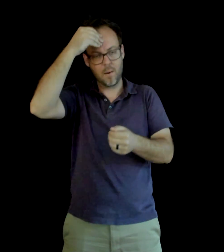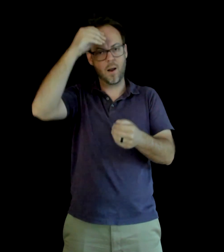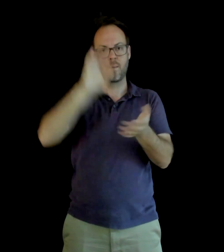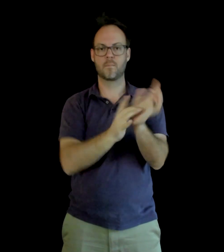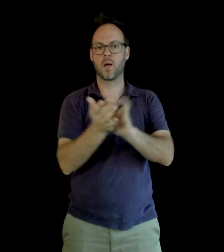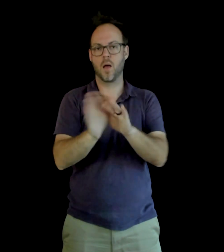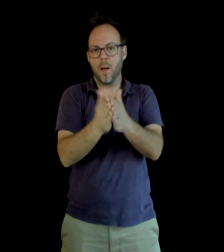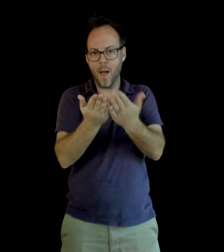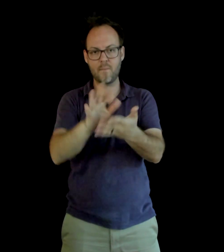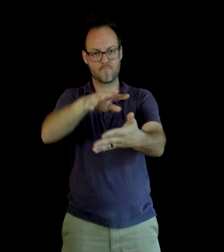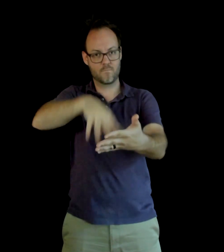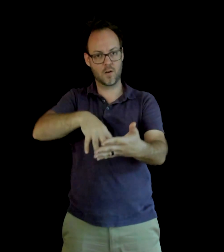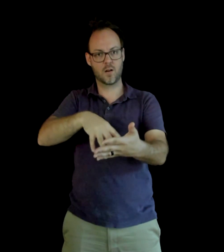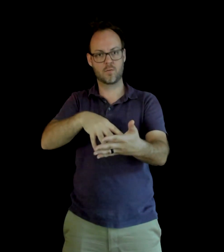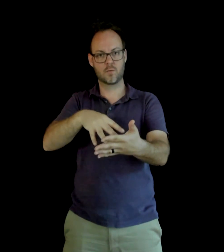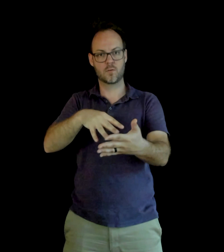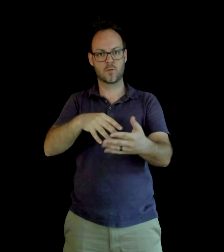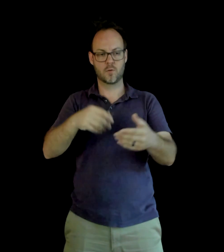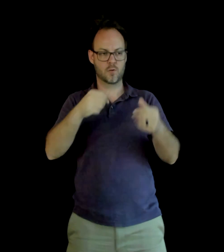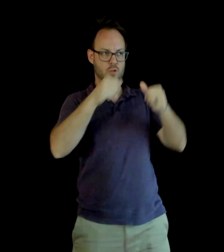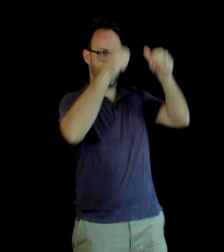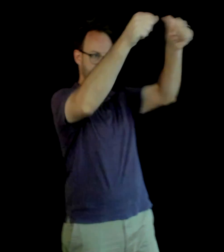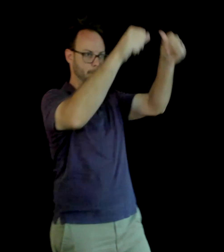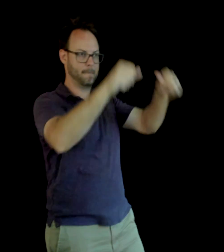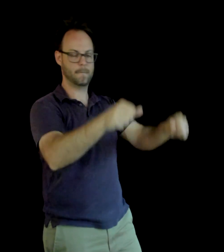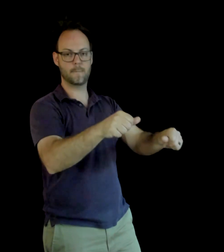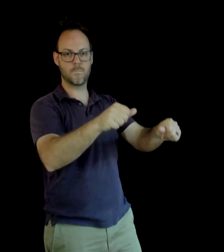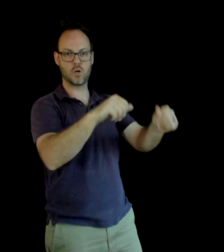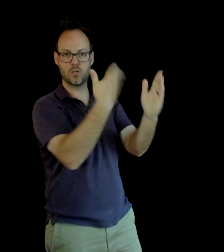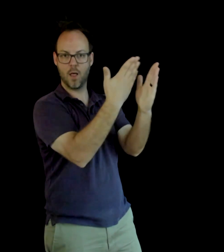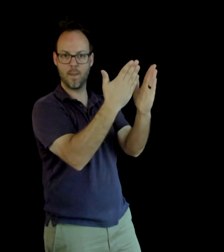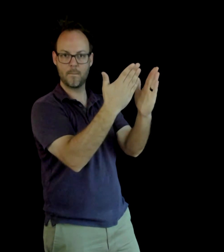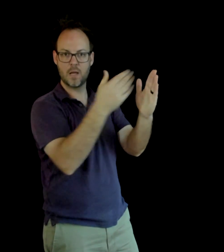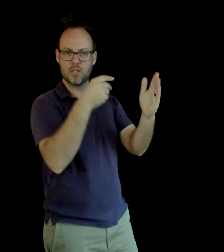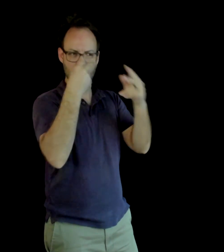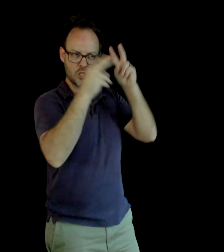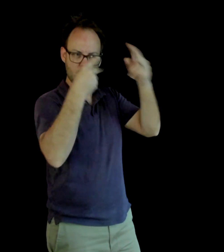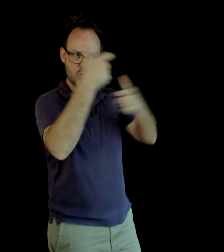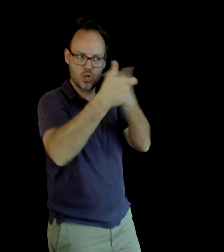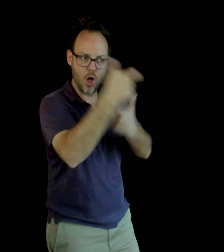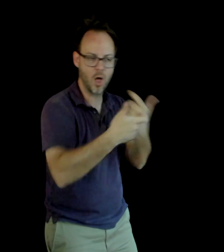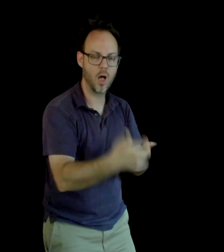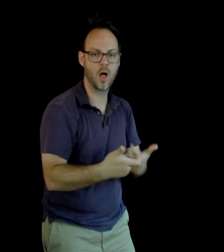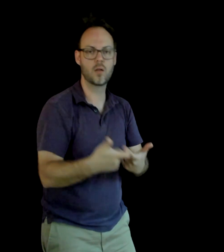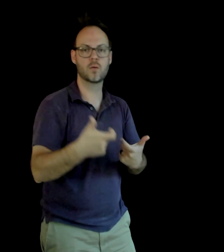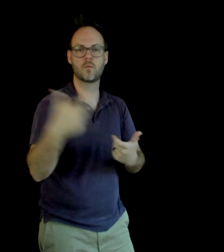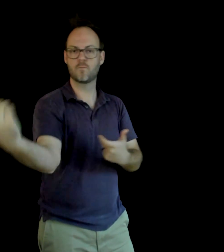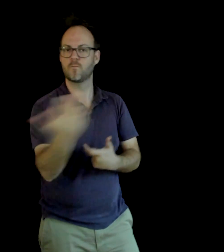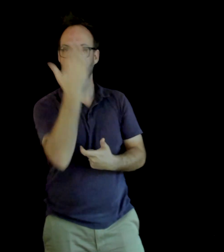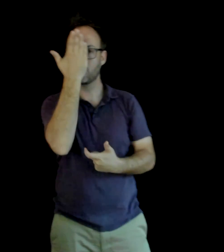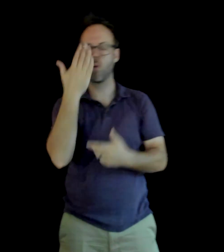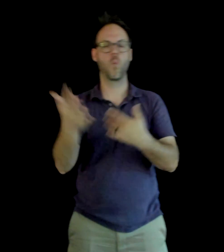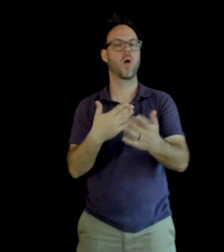Bible verses to give you that comfort and strength, you put them on a post-it note somewhere where you always see them, you're always keeping them in front